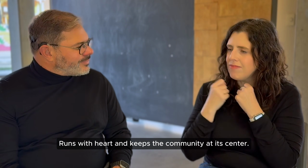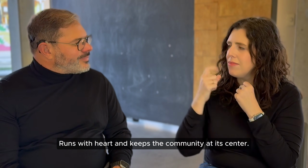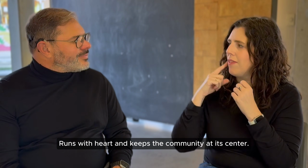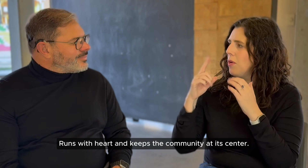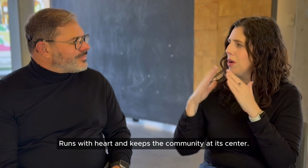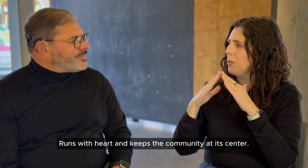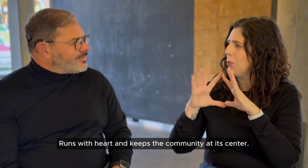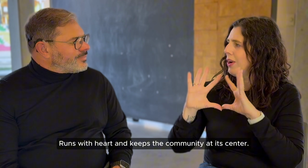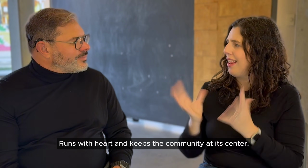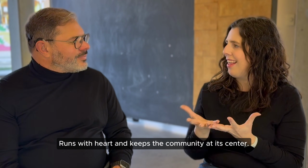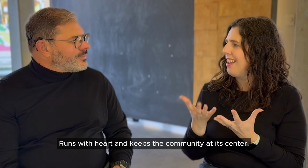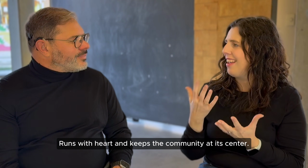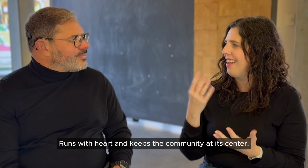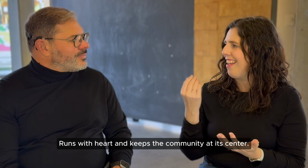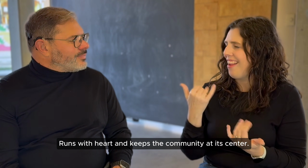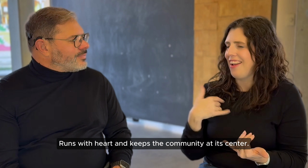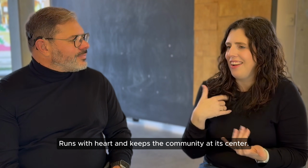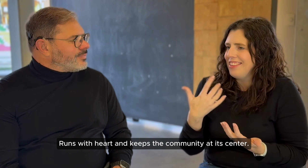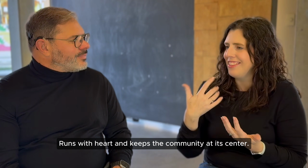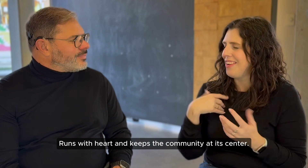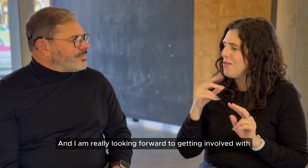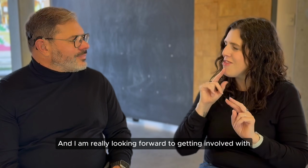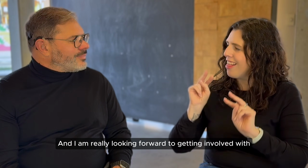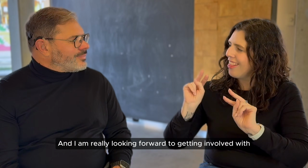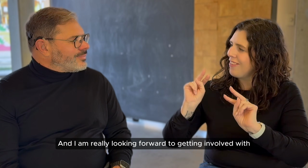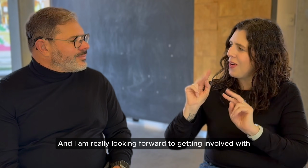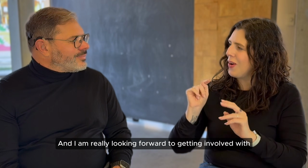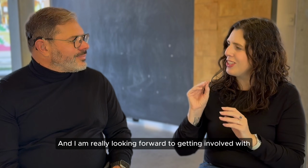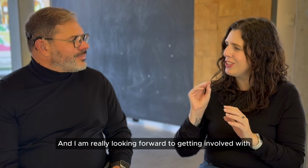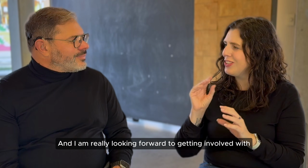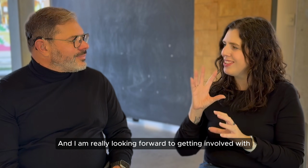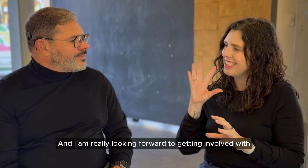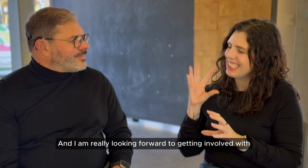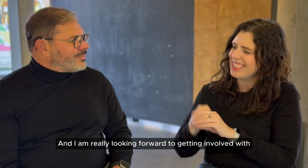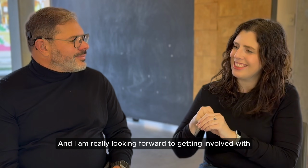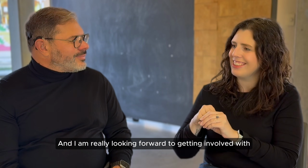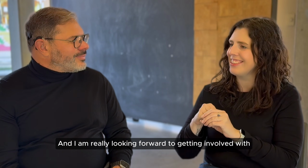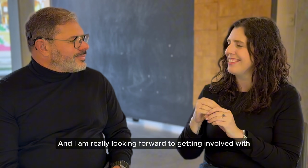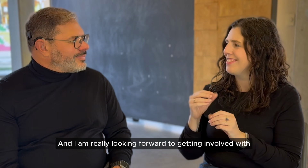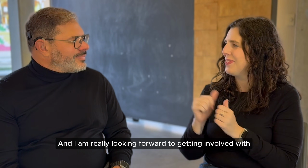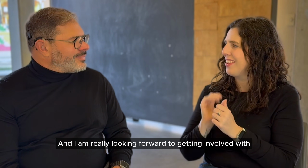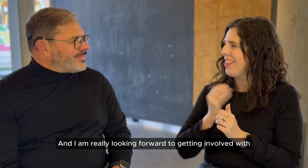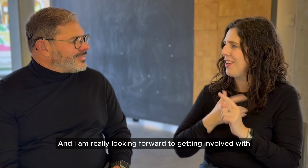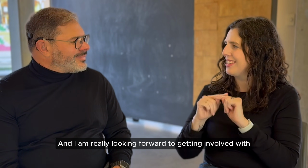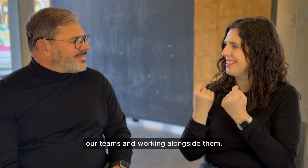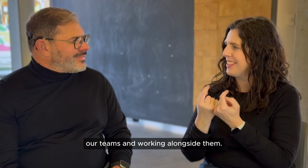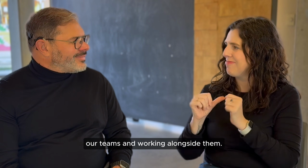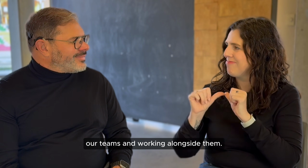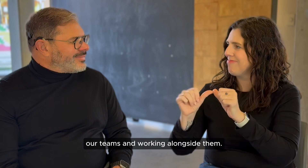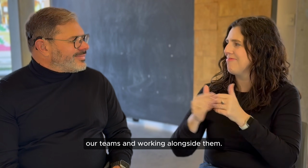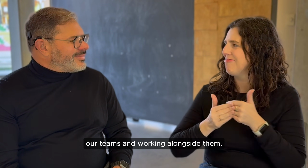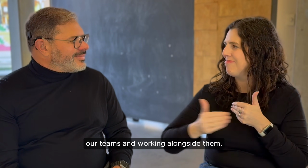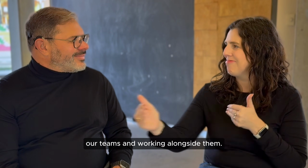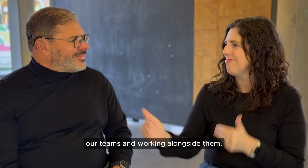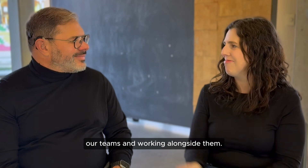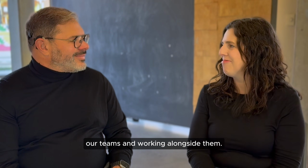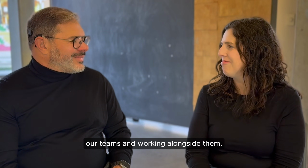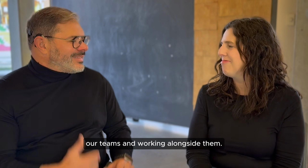and keeps the community at its center. And I'm really looking forward to getting involved with our teams and working with